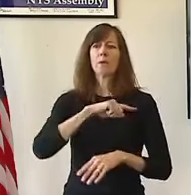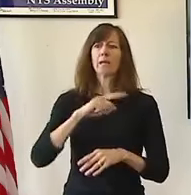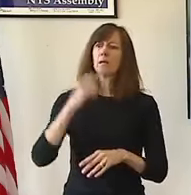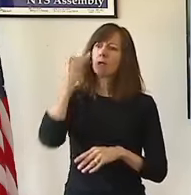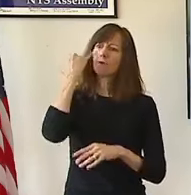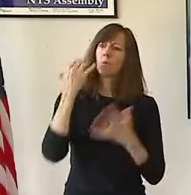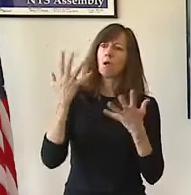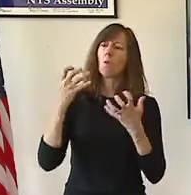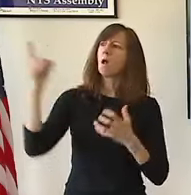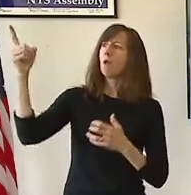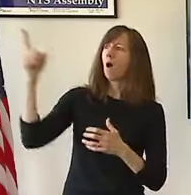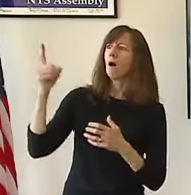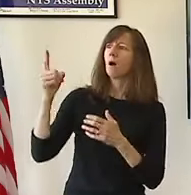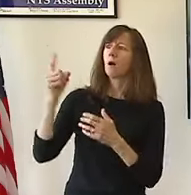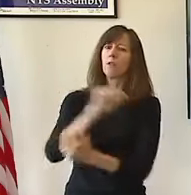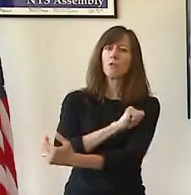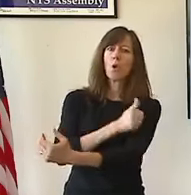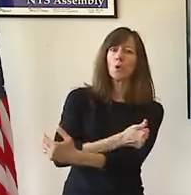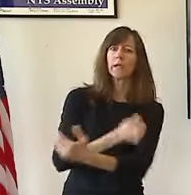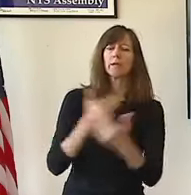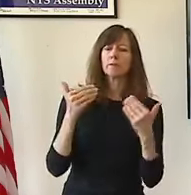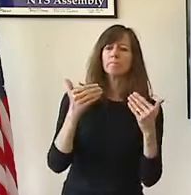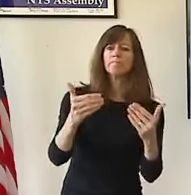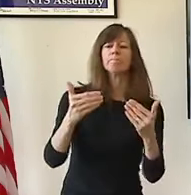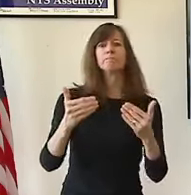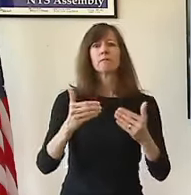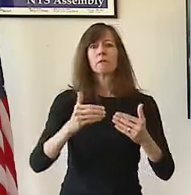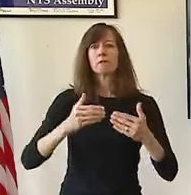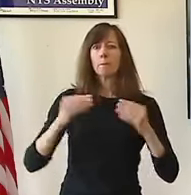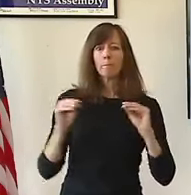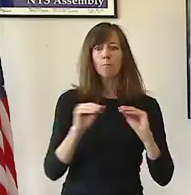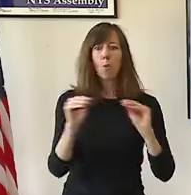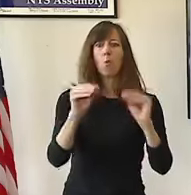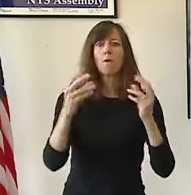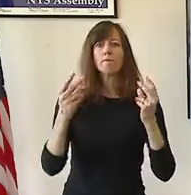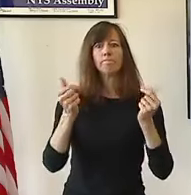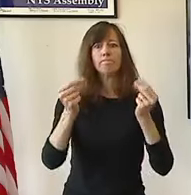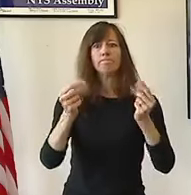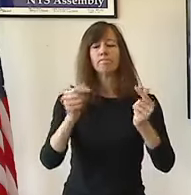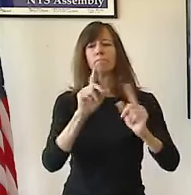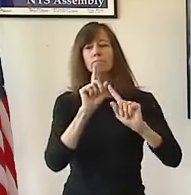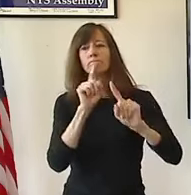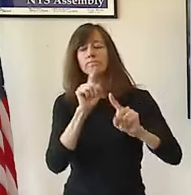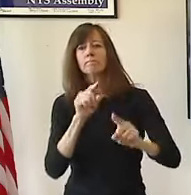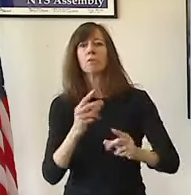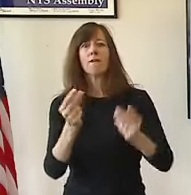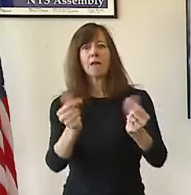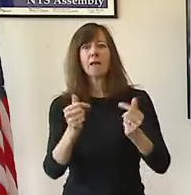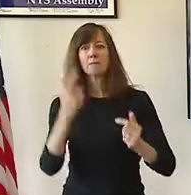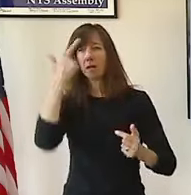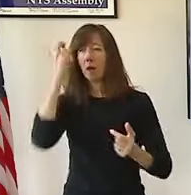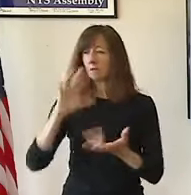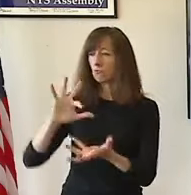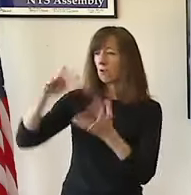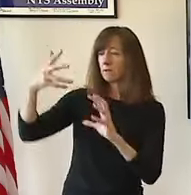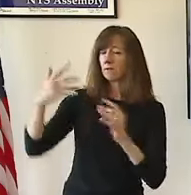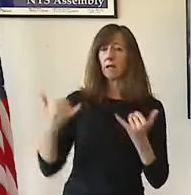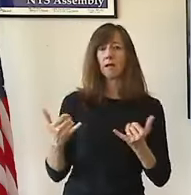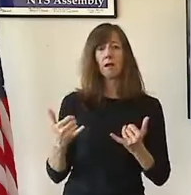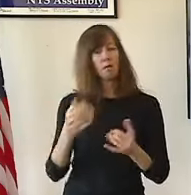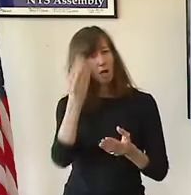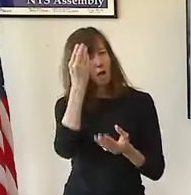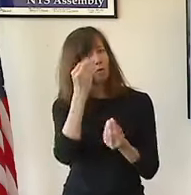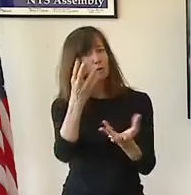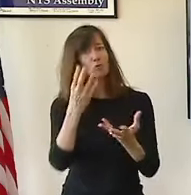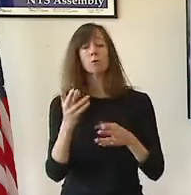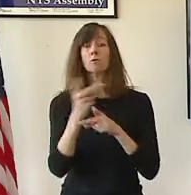limit certain activities, in order to move quickly to respond to the crisis, that may well have been logical. I can tell you that supervisors and mayors here in Dutchess County